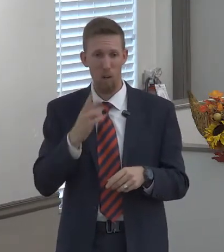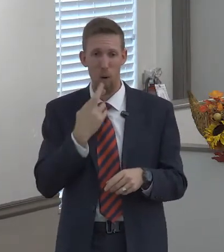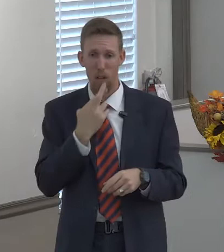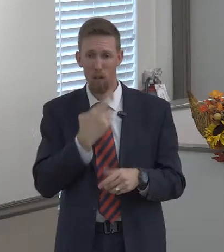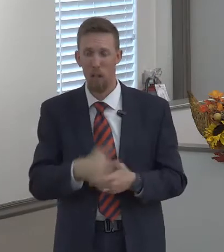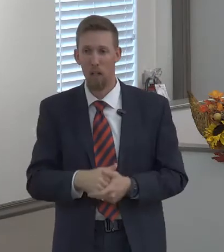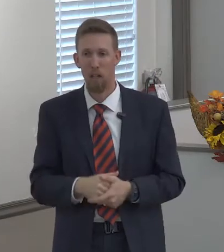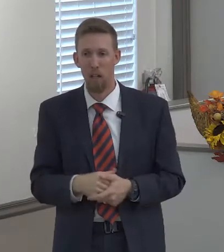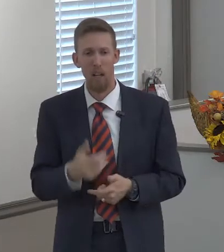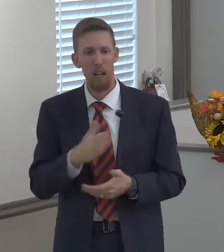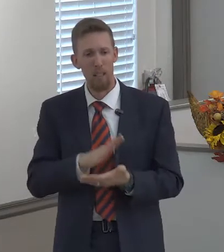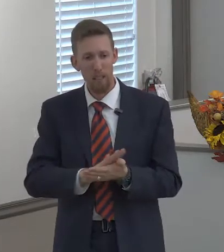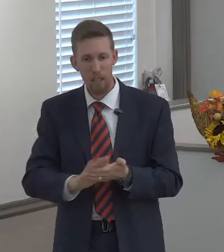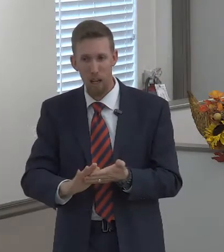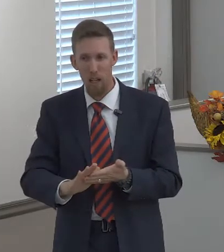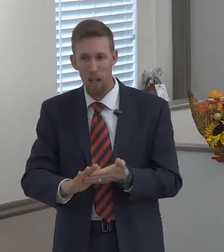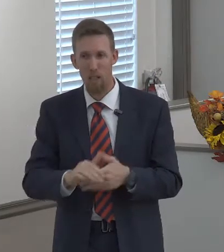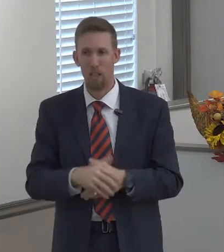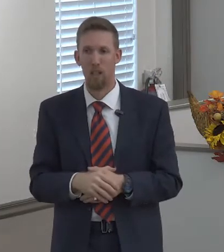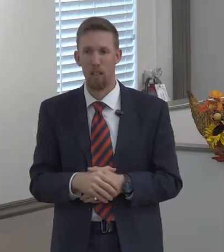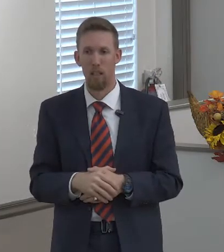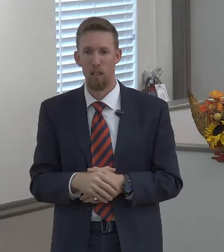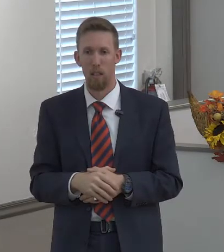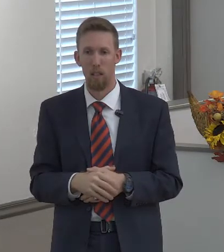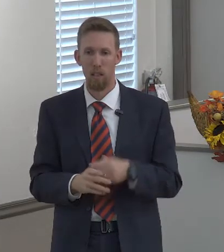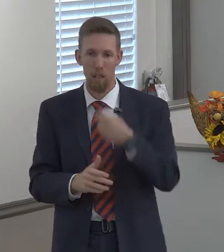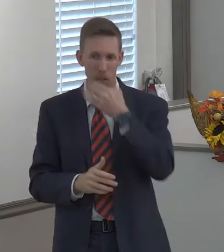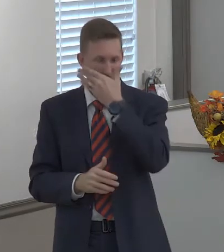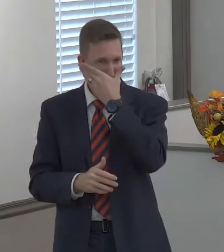food. Okay? A lot of places have good food.